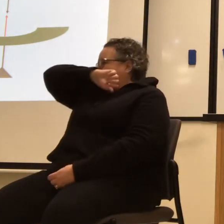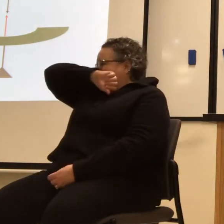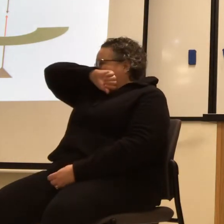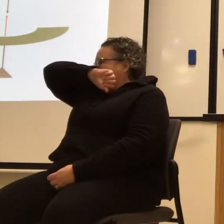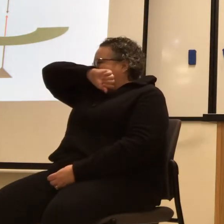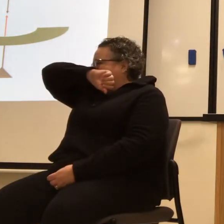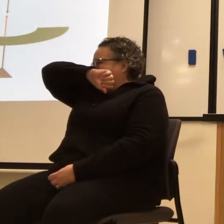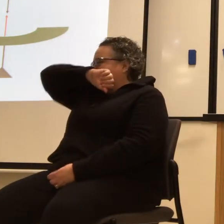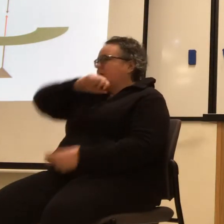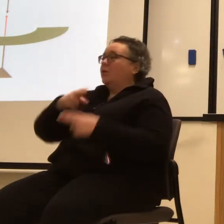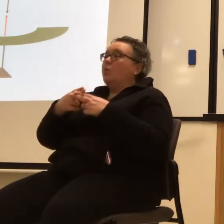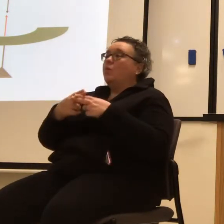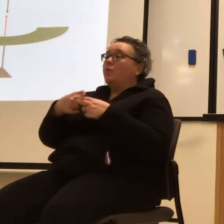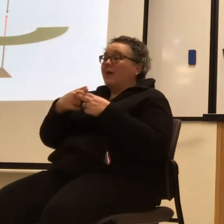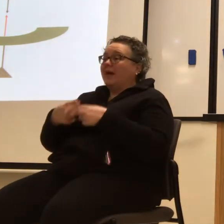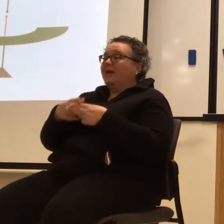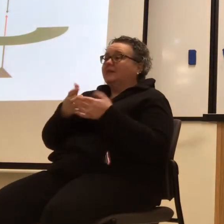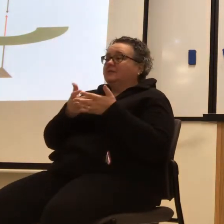exercise